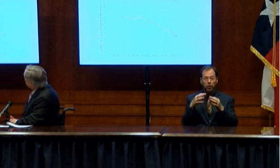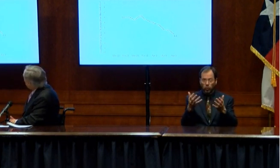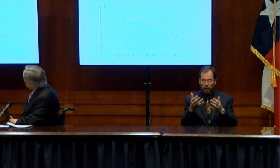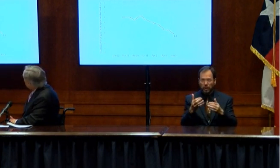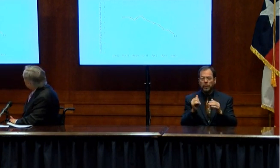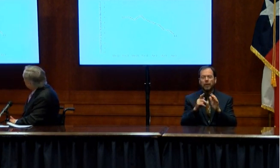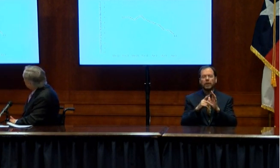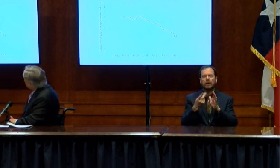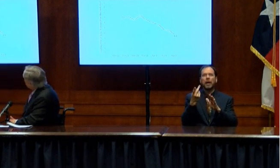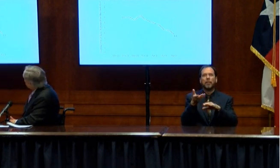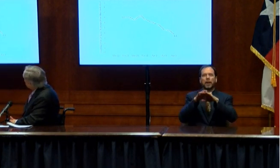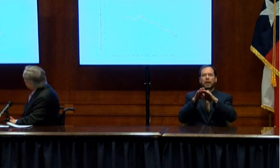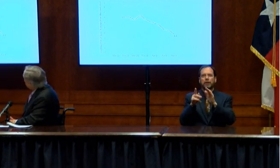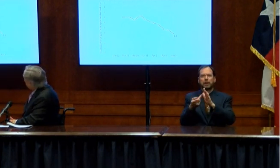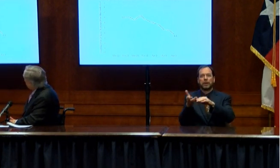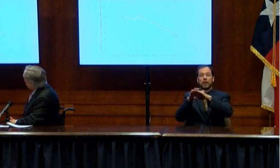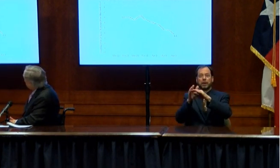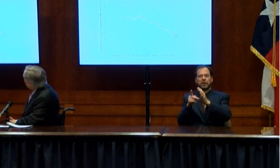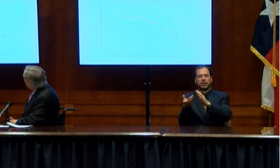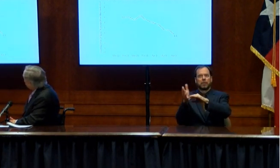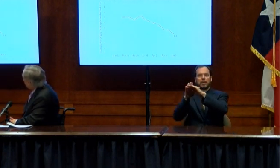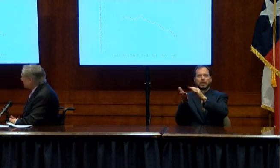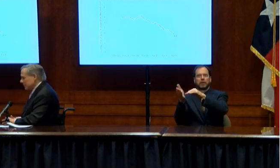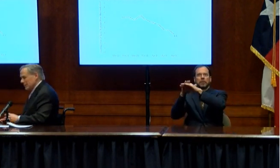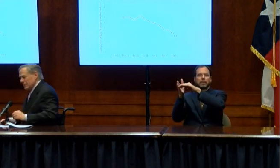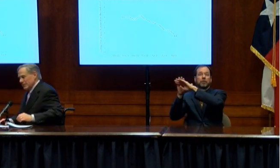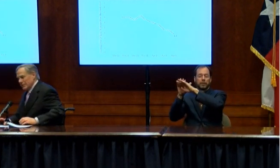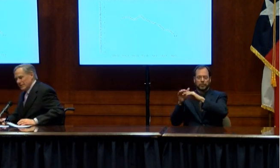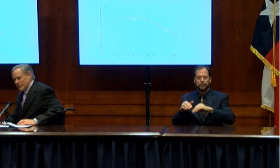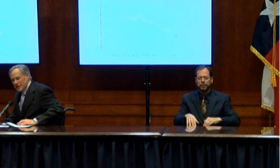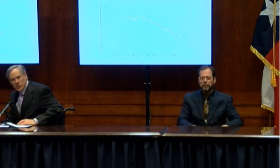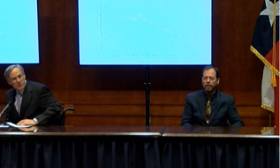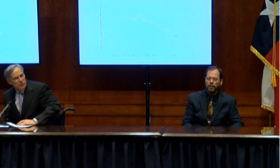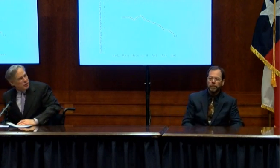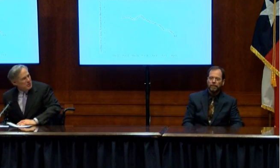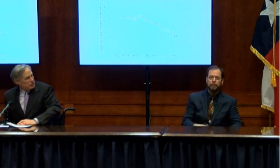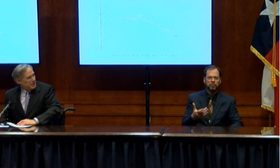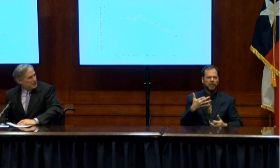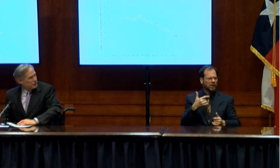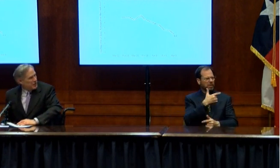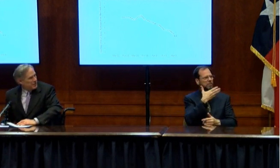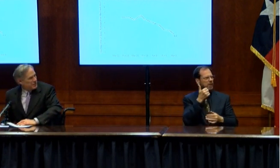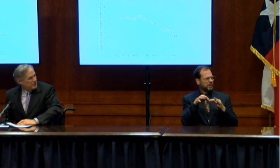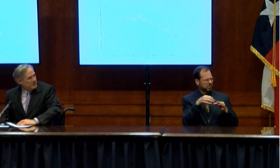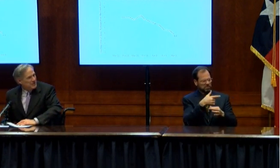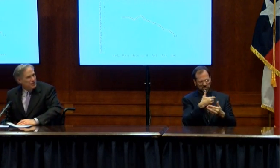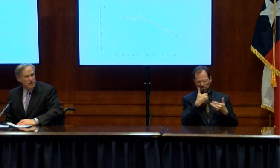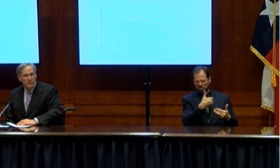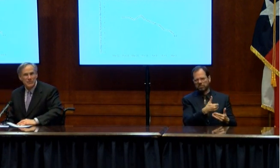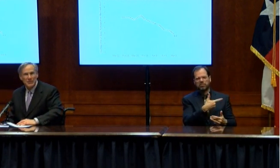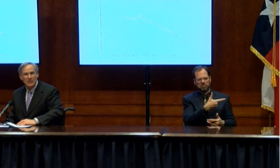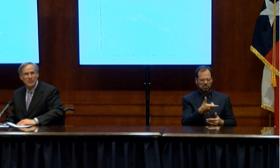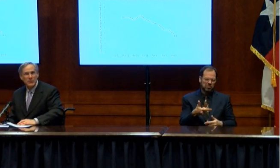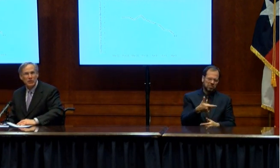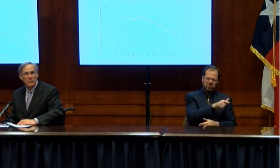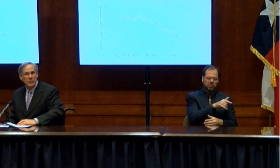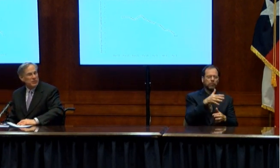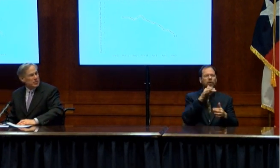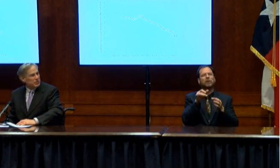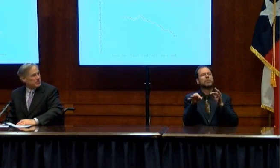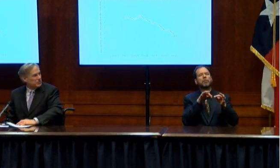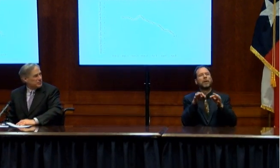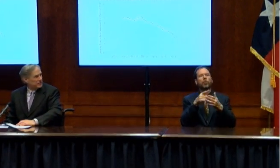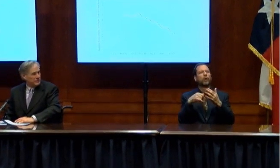talked about doubling times. So in fact, Doctor, you'll do a better job of describing this than myself. Why don't